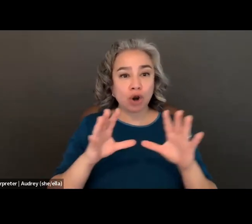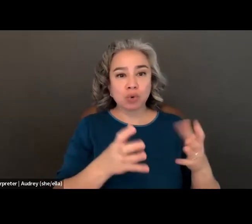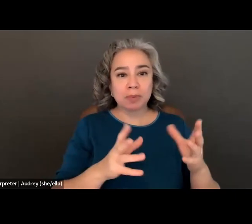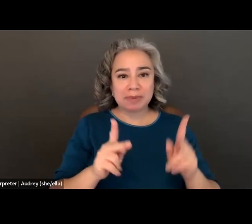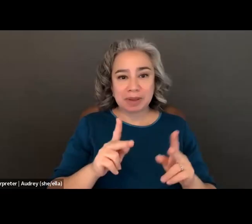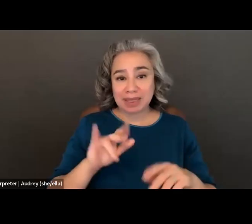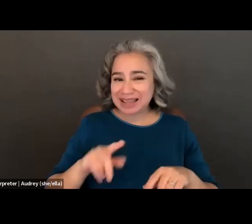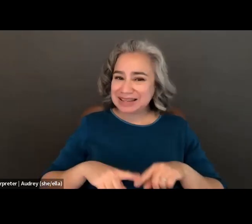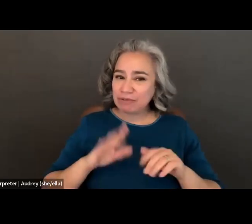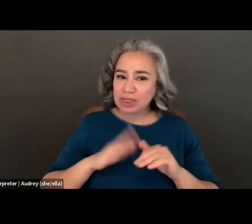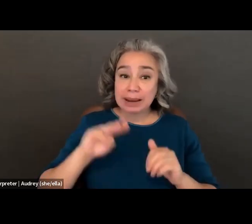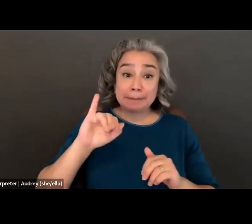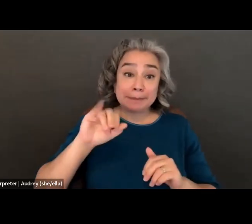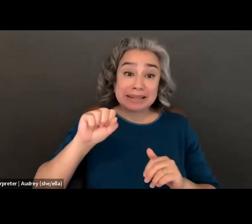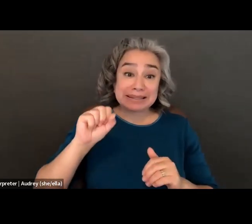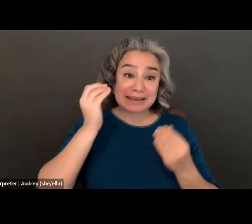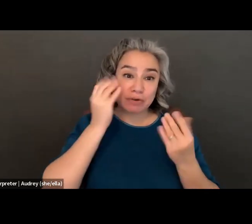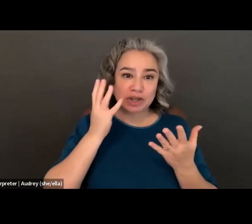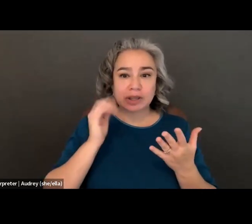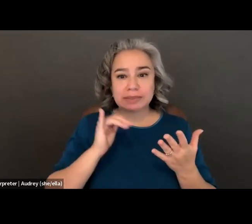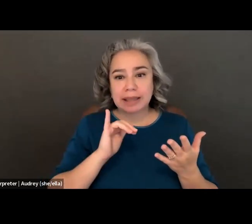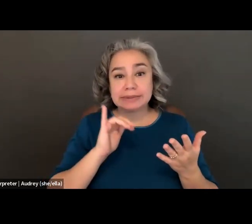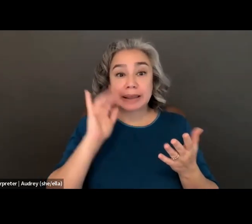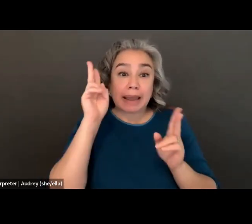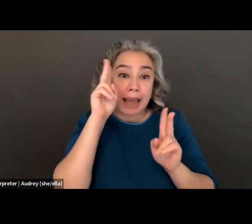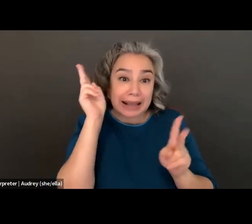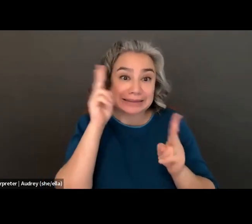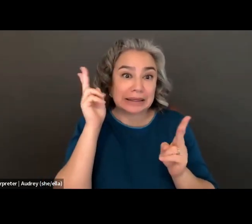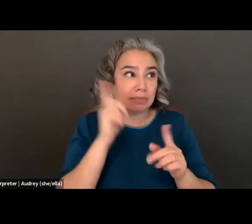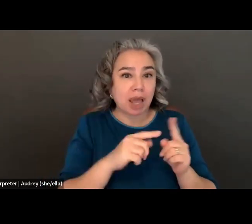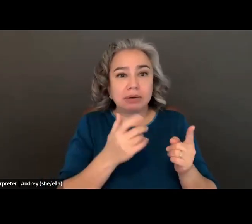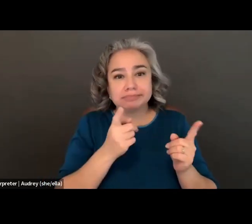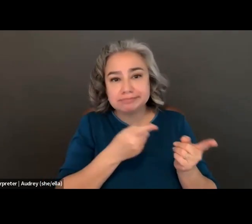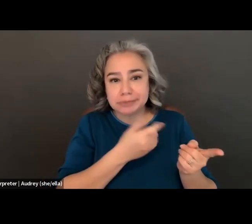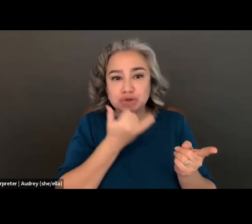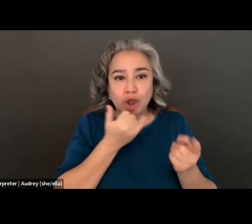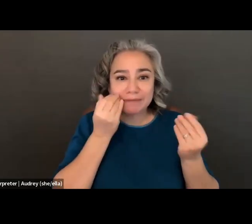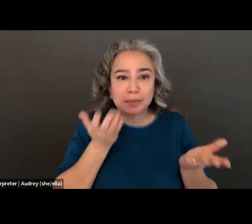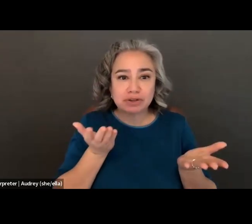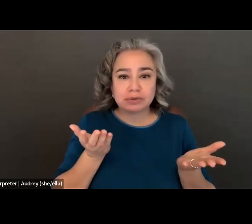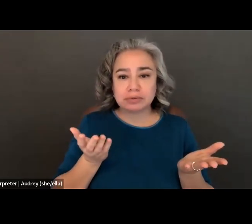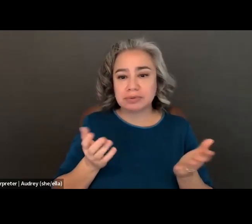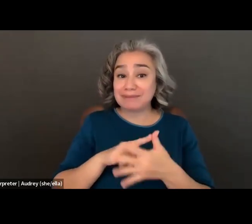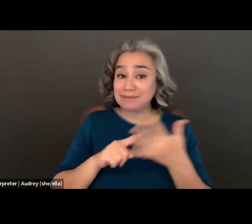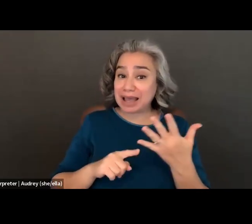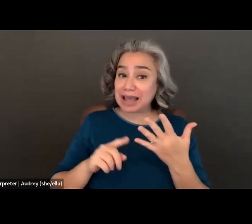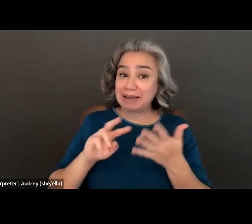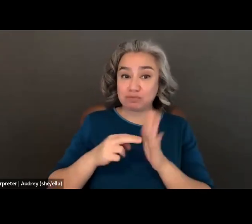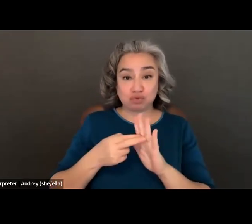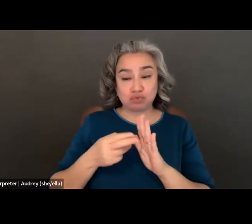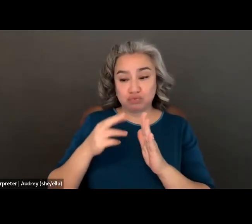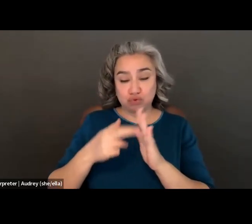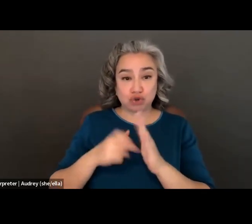from misinformation, which is untrue information people share on accident. So there are 5 rules for debunking. Focus on what